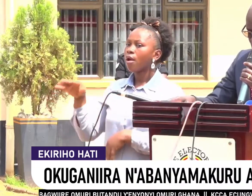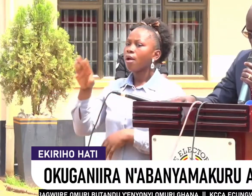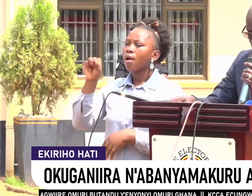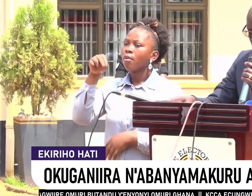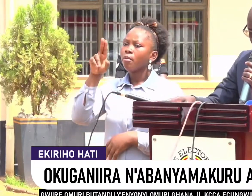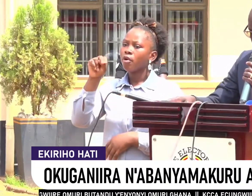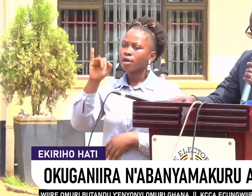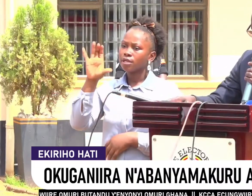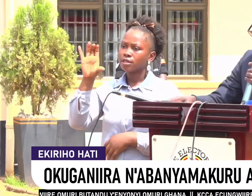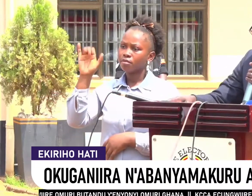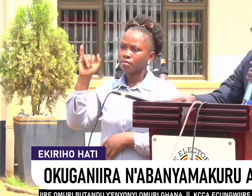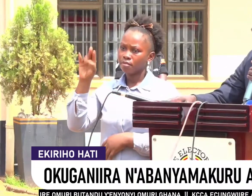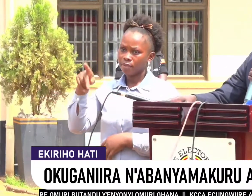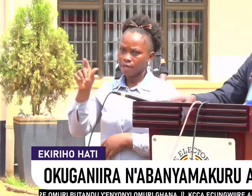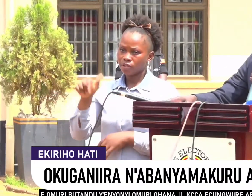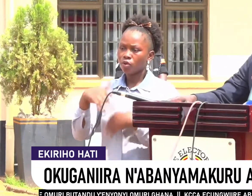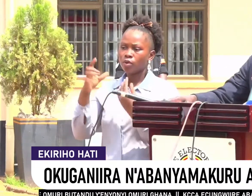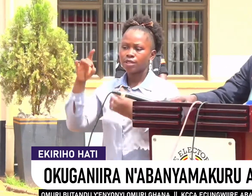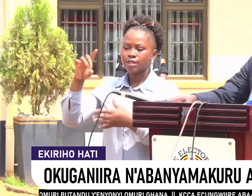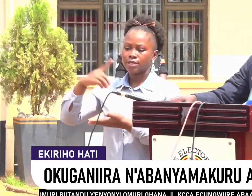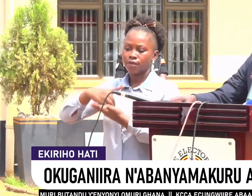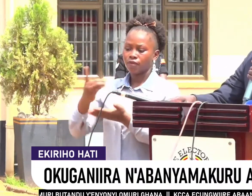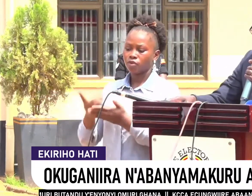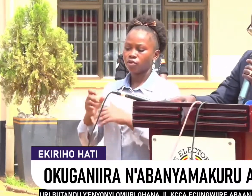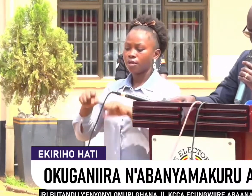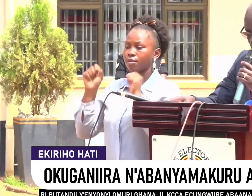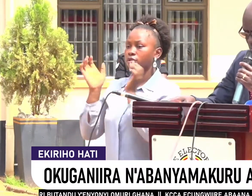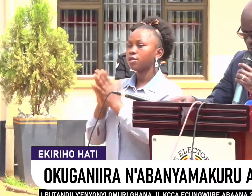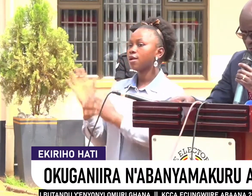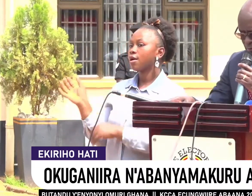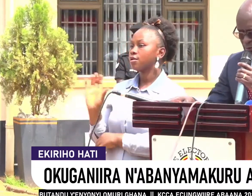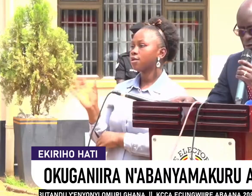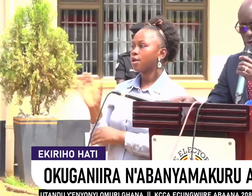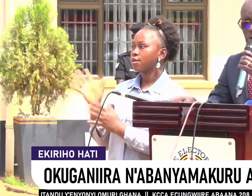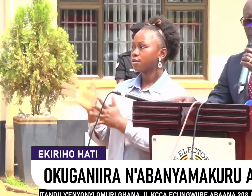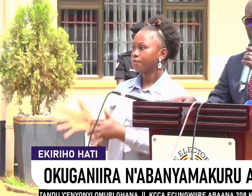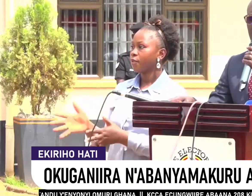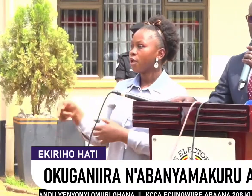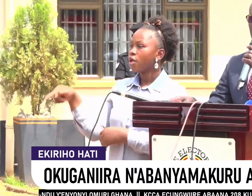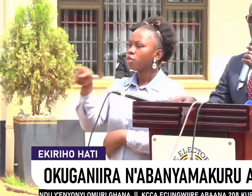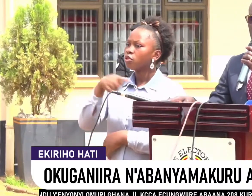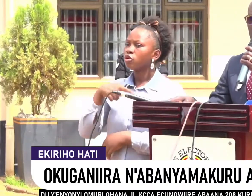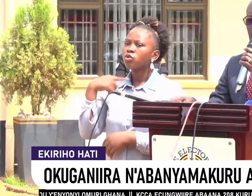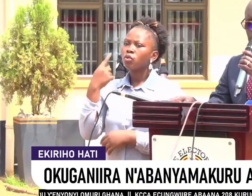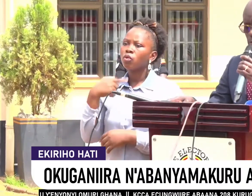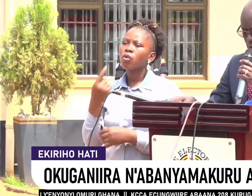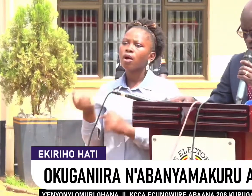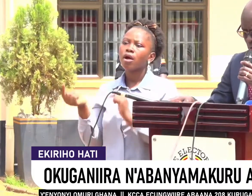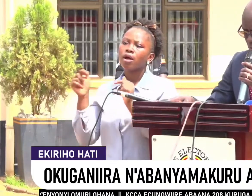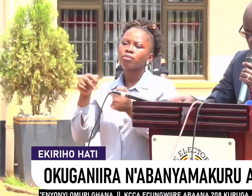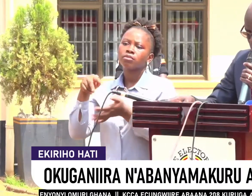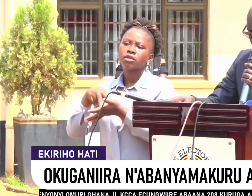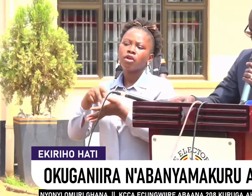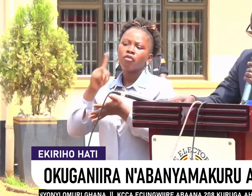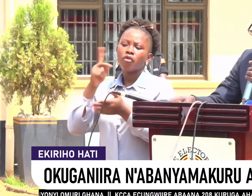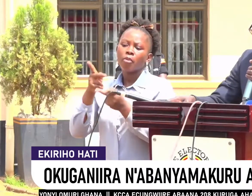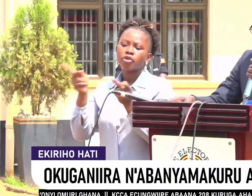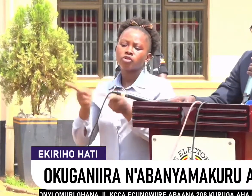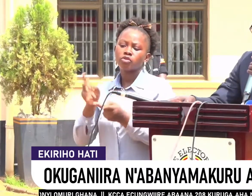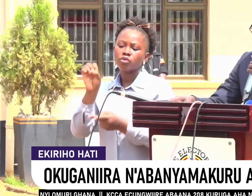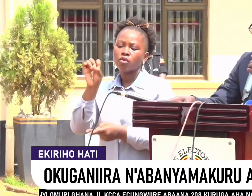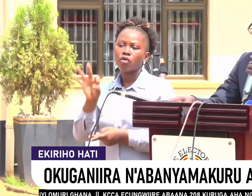municipality or city division chairpersons and councillors, those vying for the post or